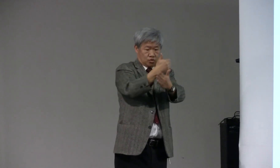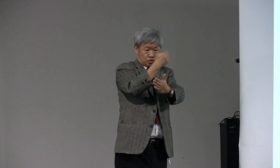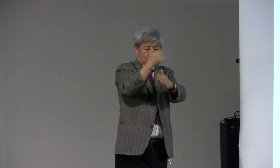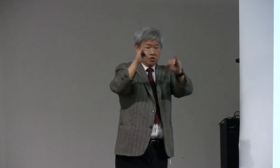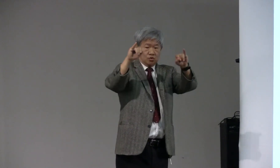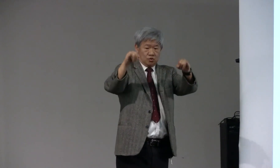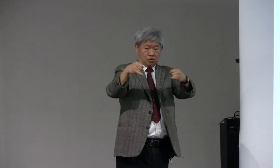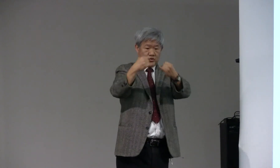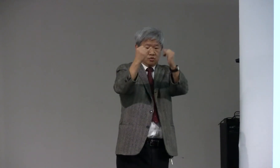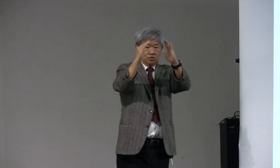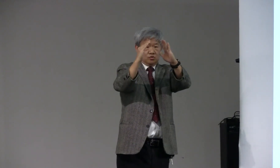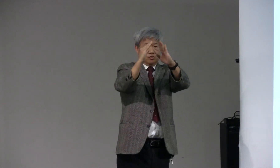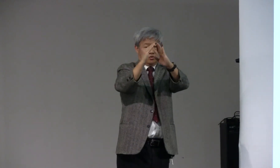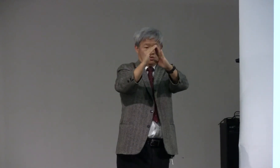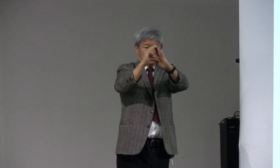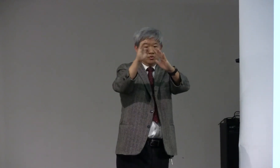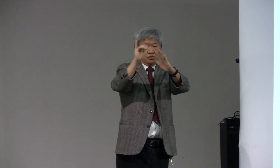The upper picture